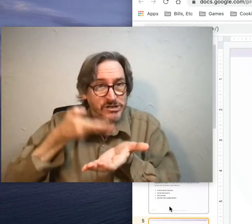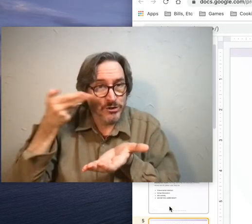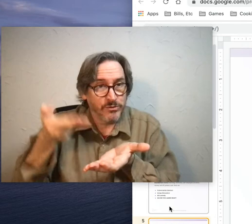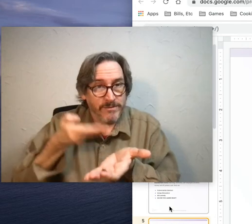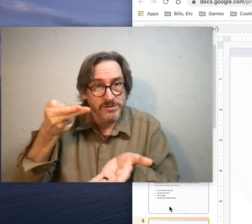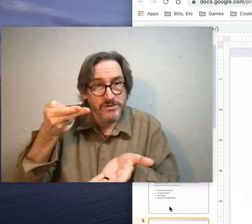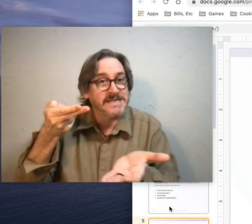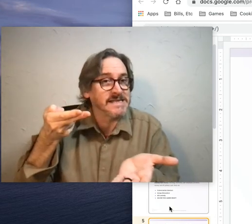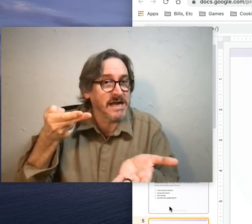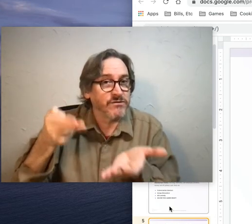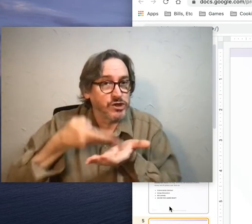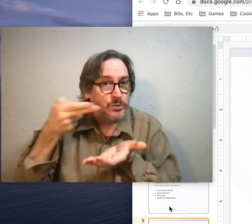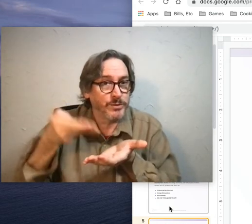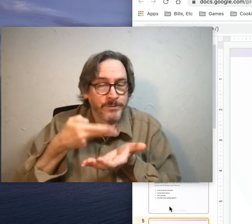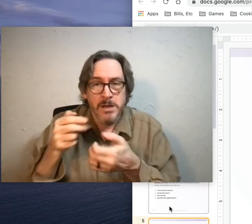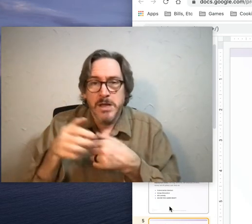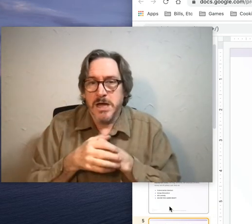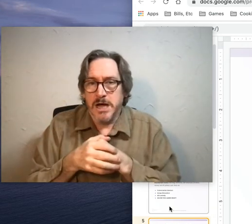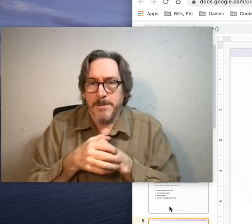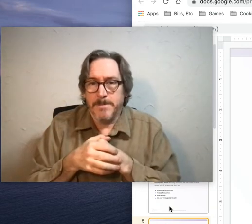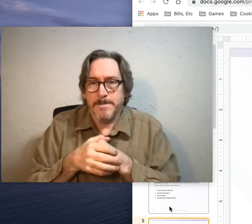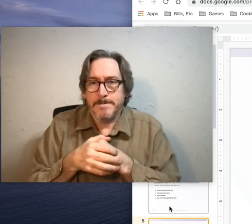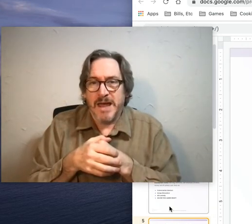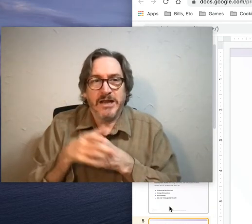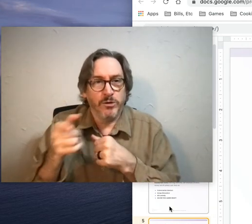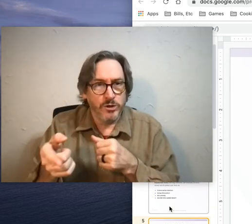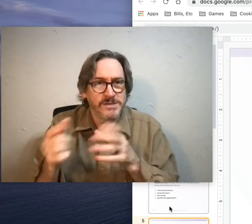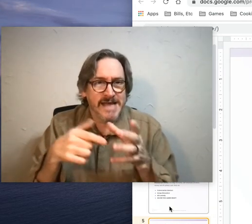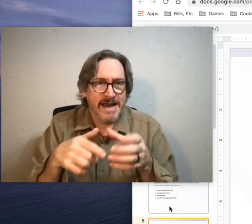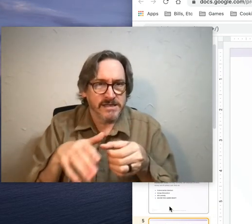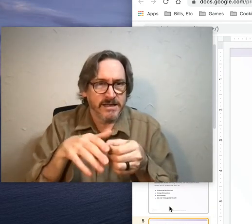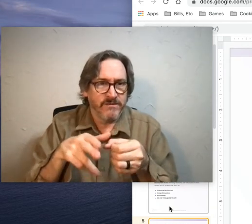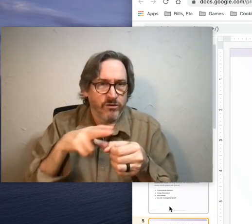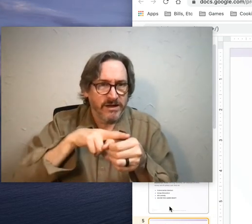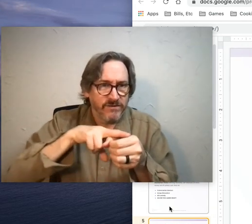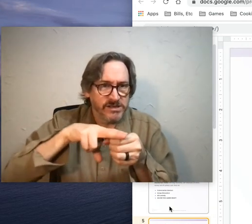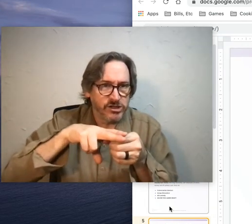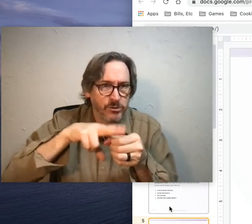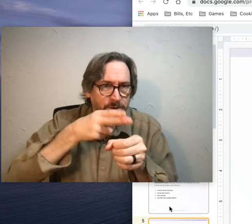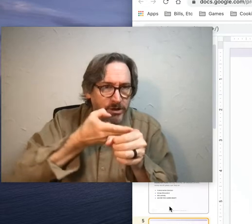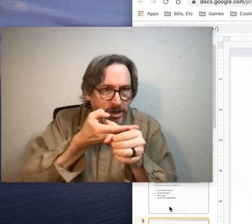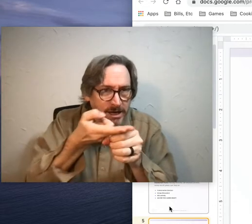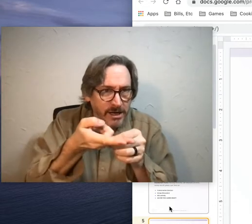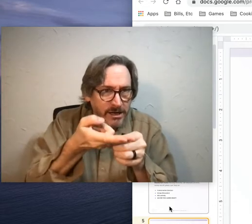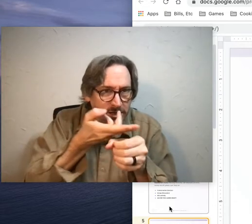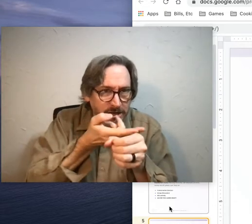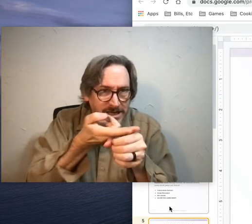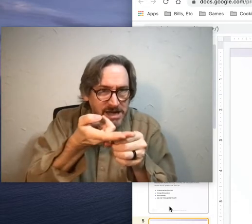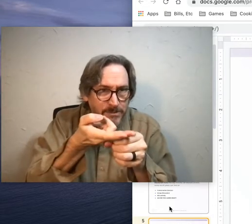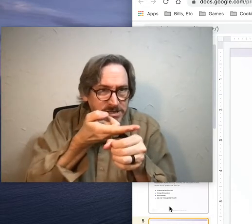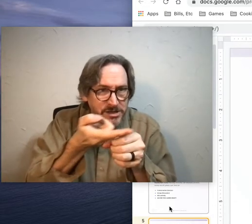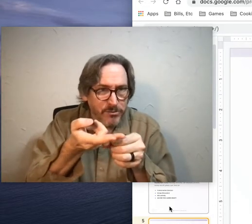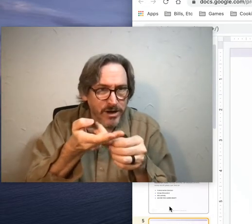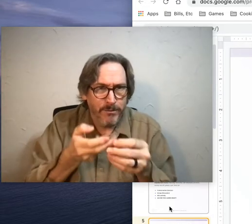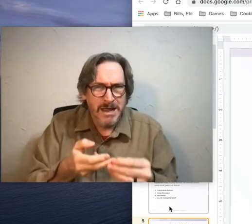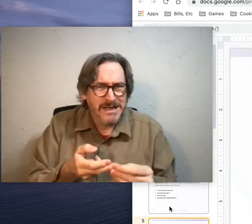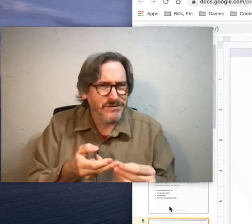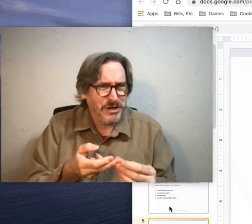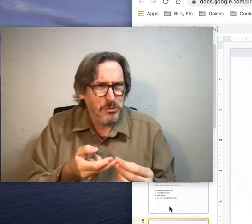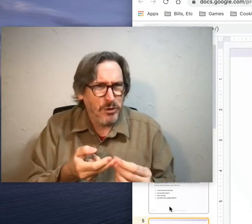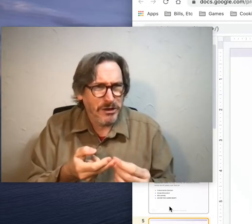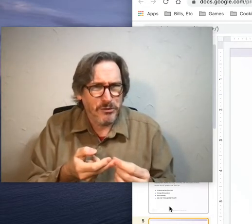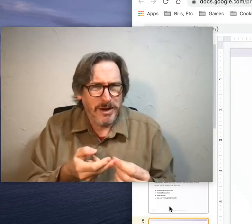eat the soup, right? So that's the sign for soup. And he'll use that as a thing for like if it's soup and you're like, it's up to the brim.